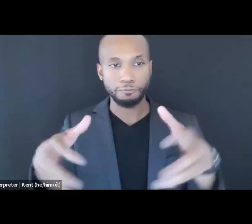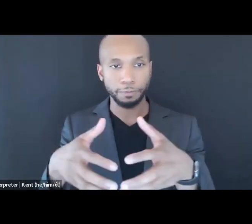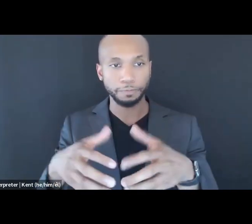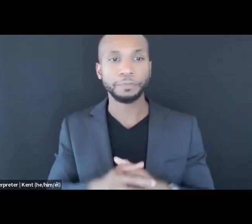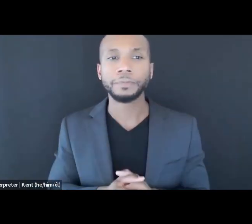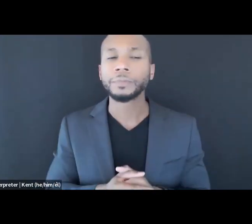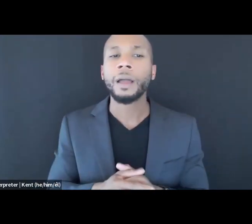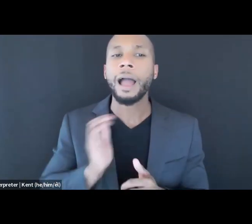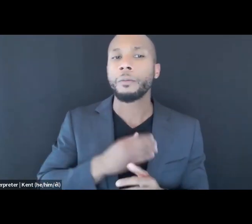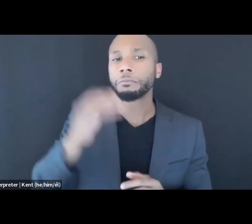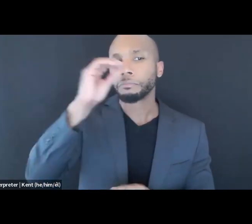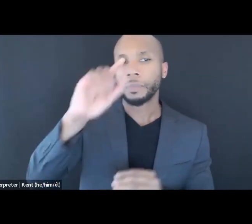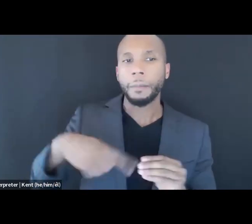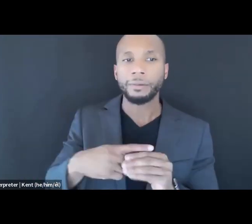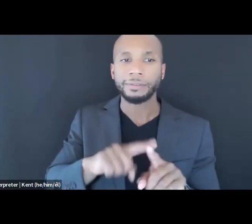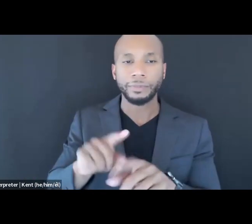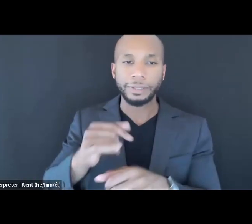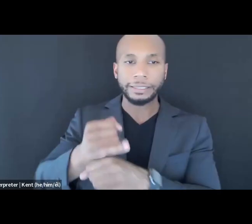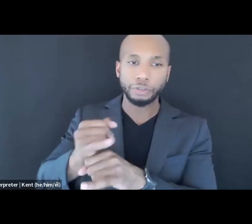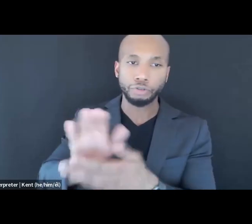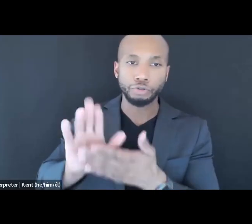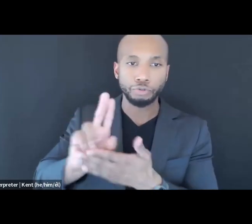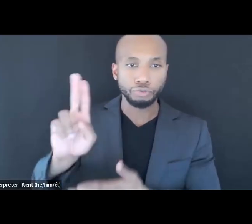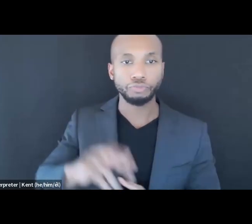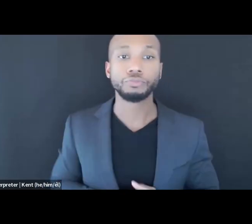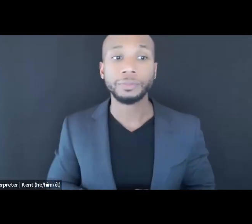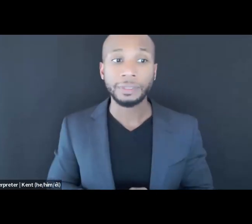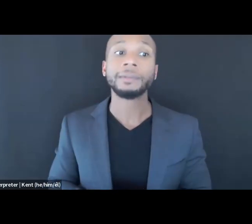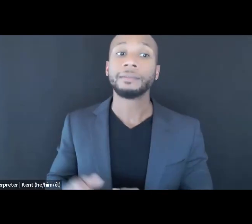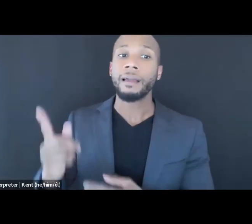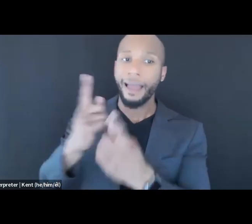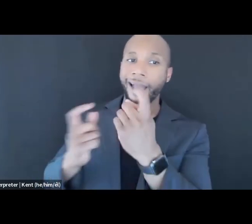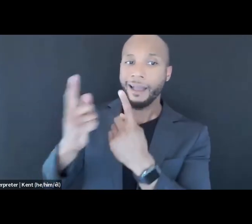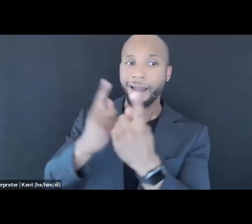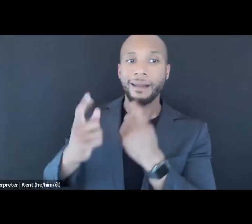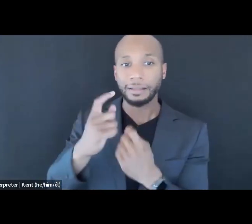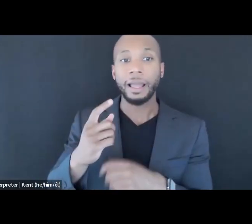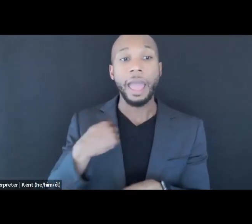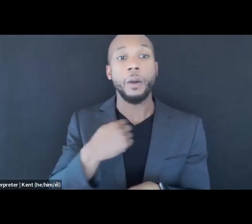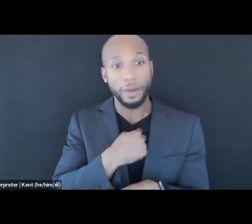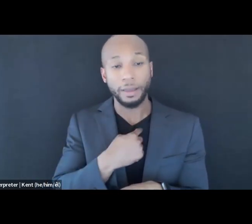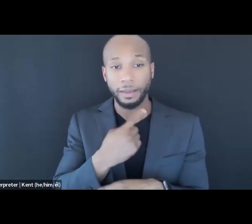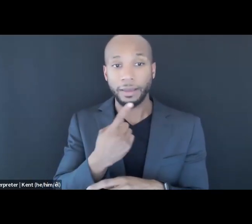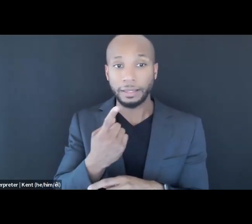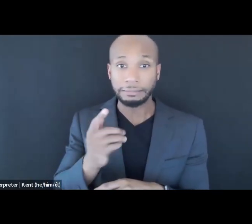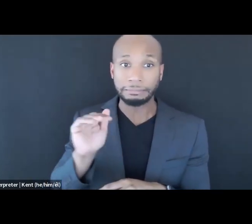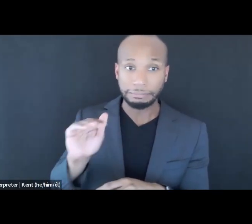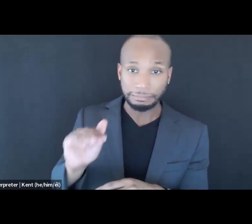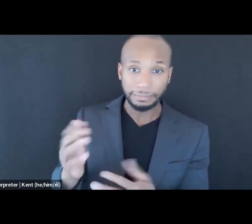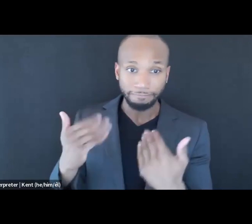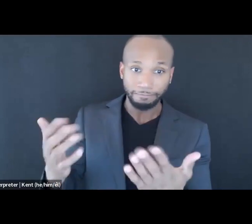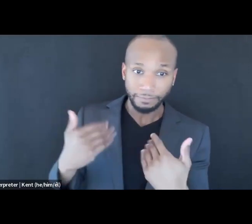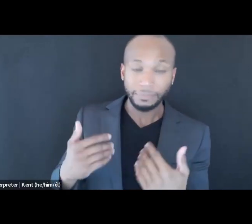What did we think of institutions? They asked some of these questions, and we prompted them to ask